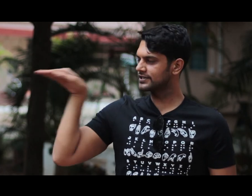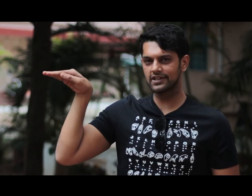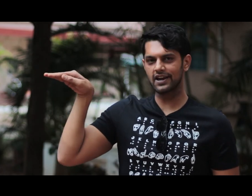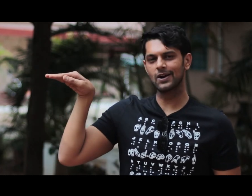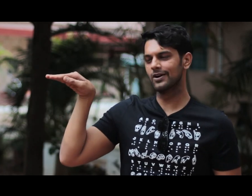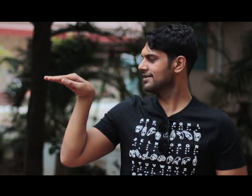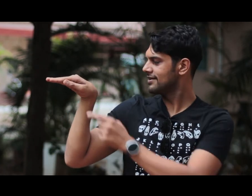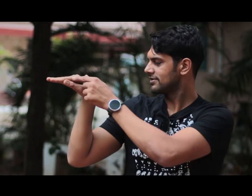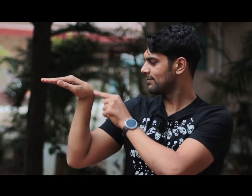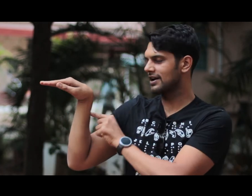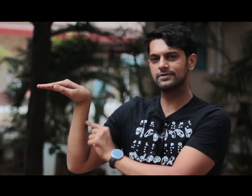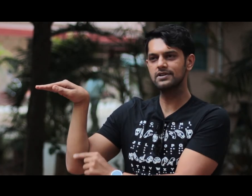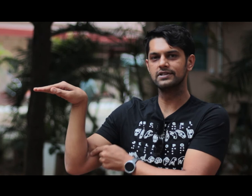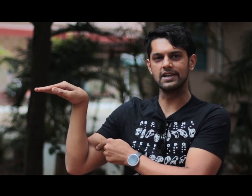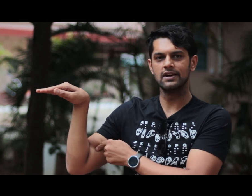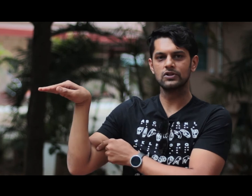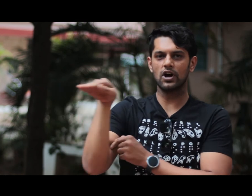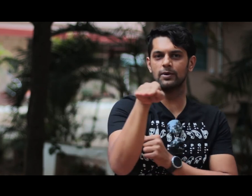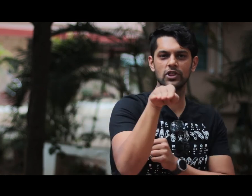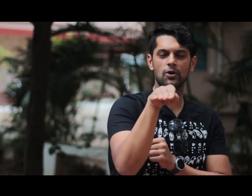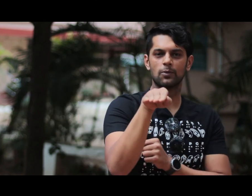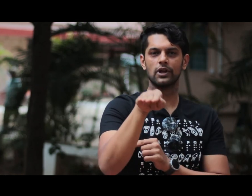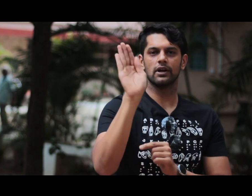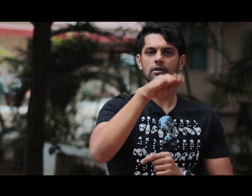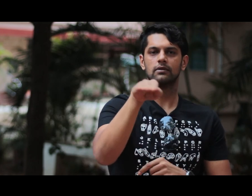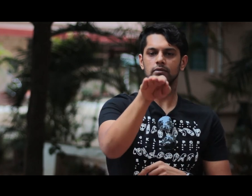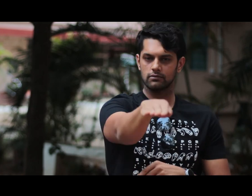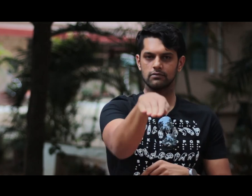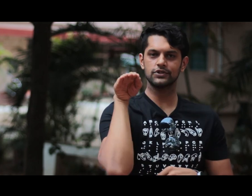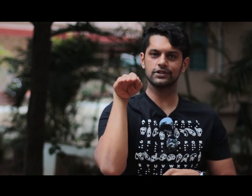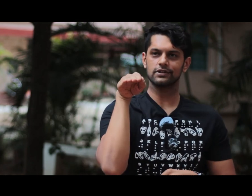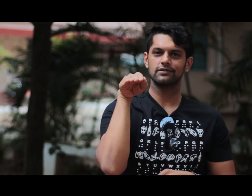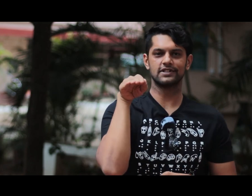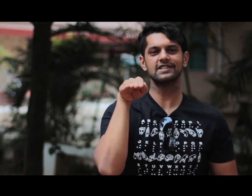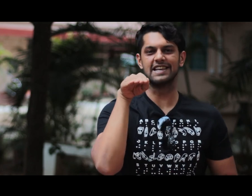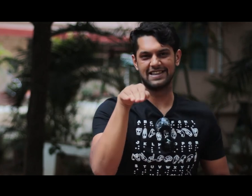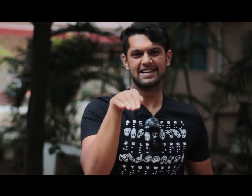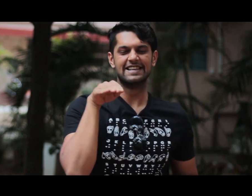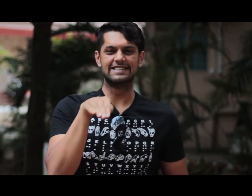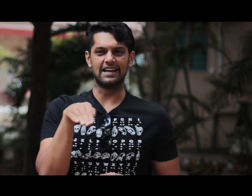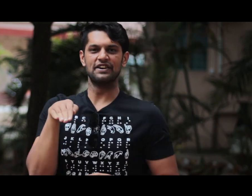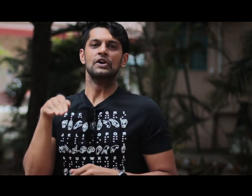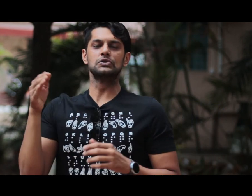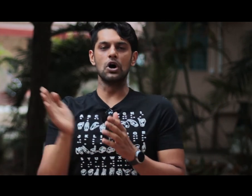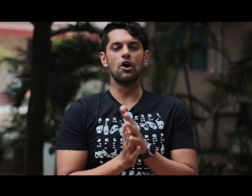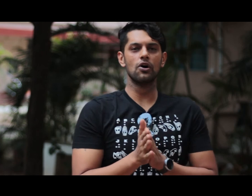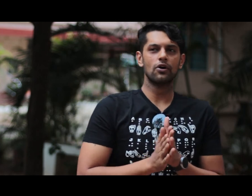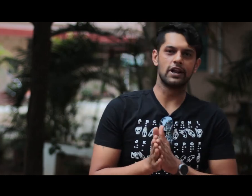skin thing yelkondra, that becomes a Z. So adan mundhe nu maadbodhu inga. It's a Z. Z. So day